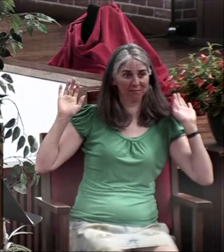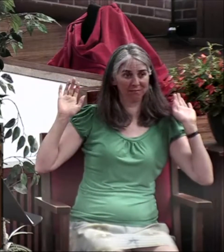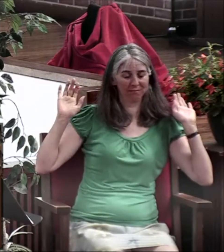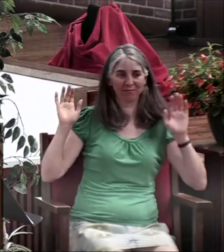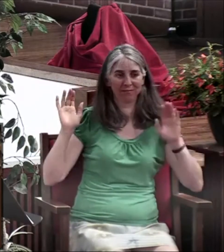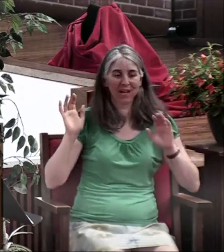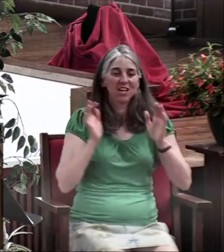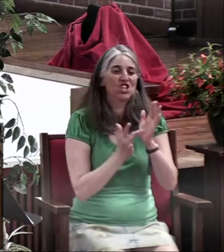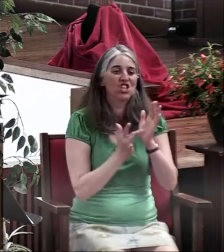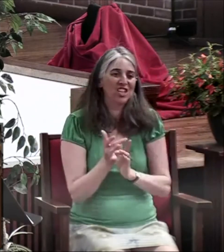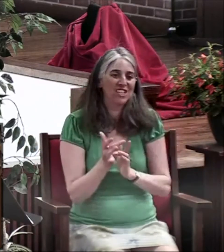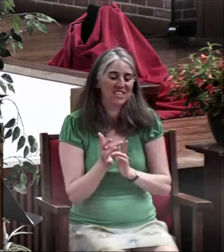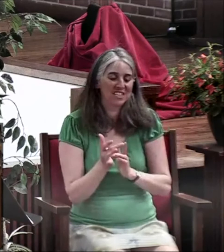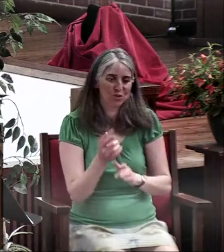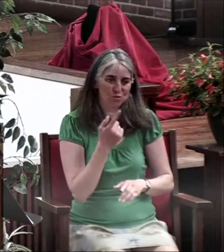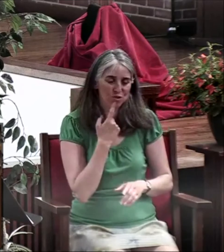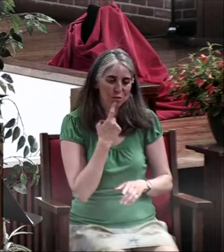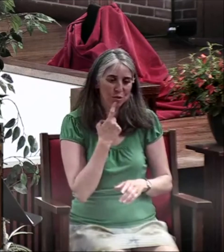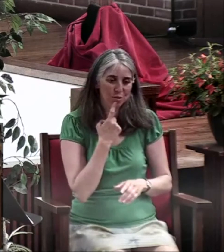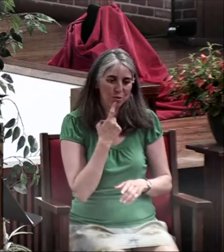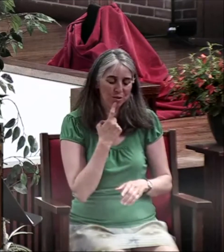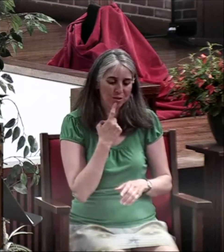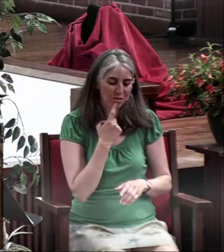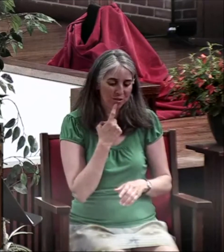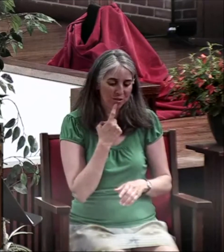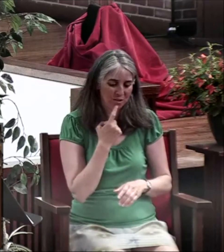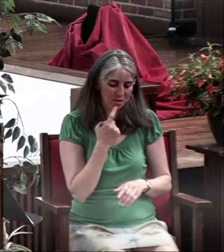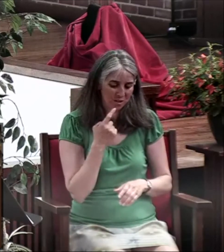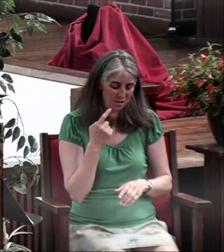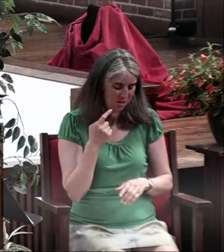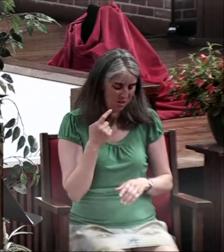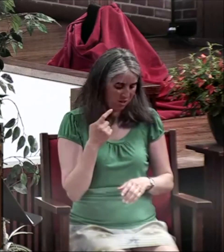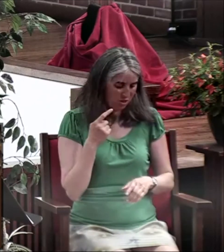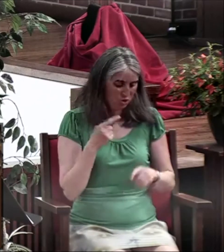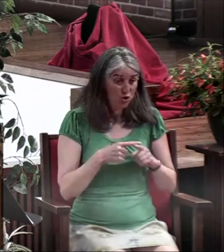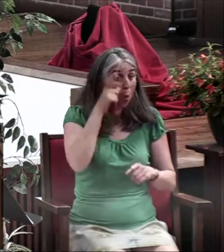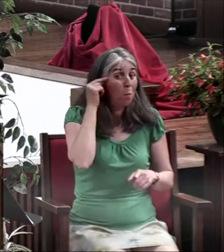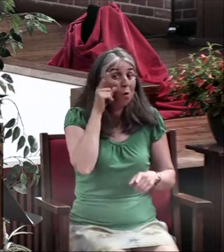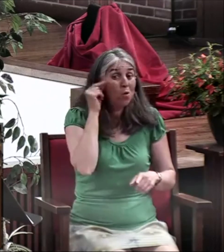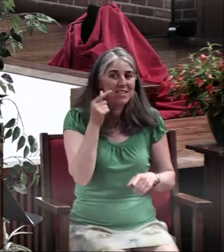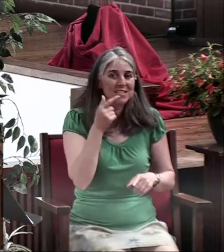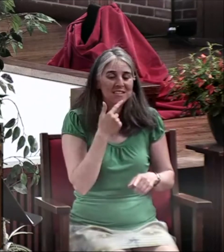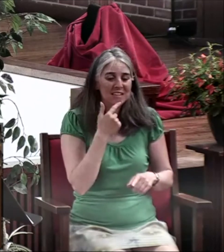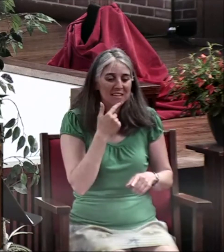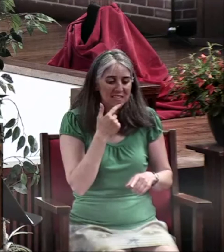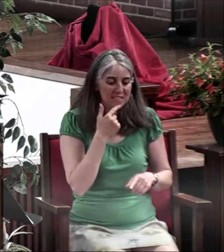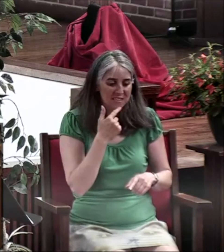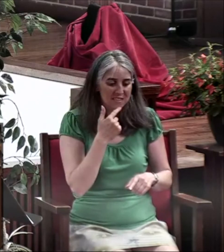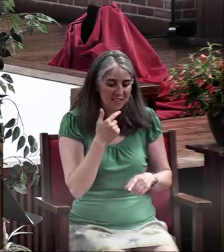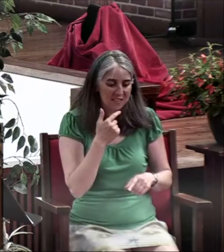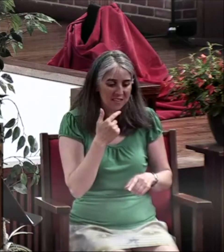And it was Jesus who spoke a few thousand years prior to this to Moses, "I tell him that I am sent